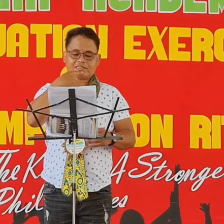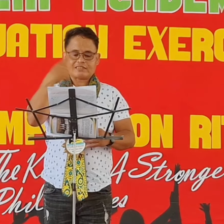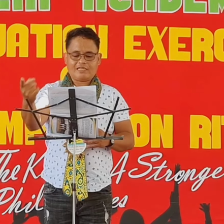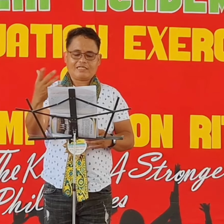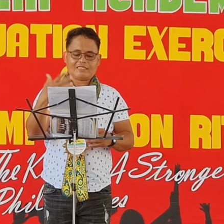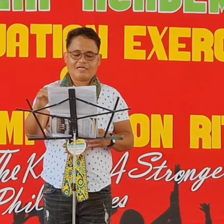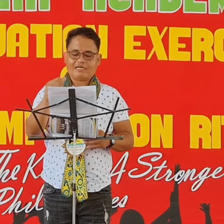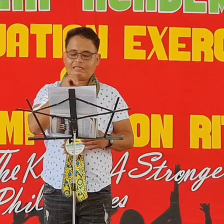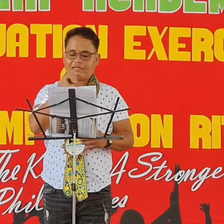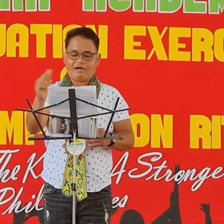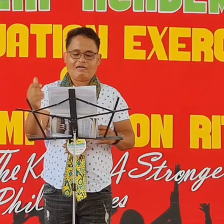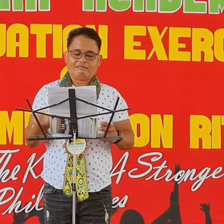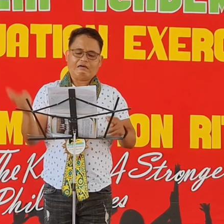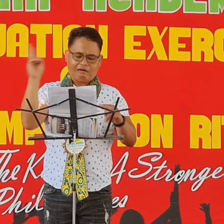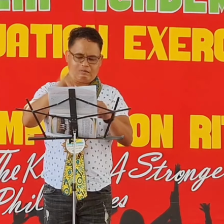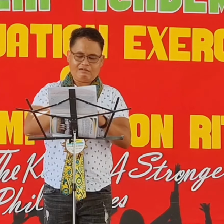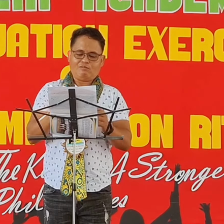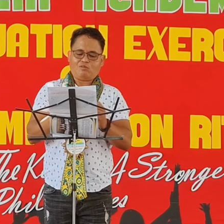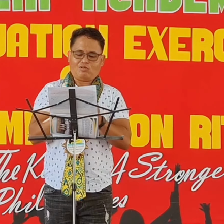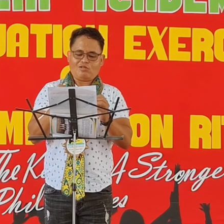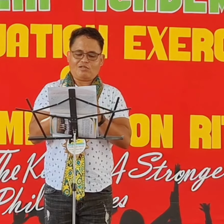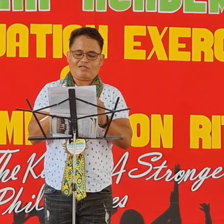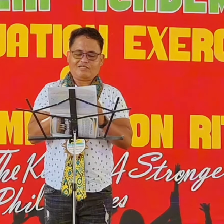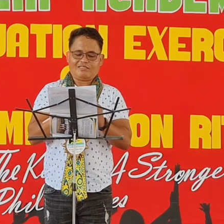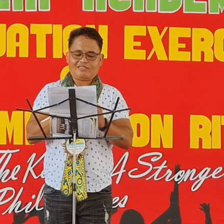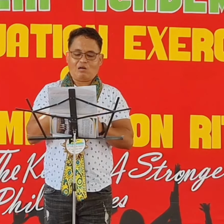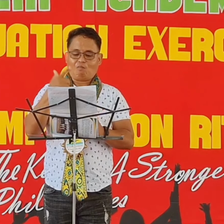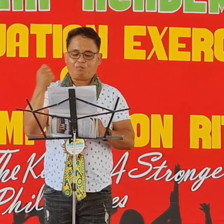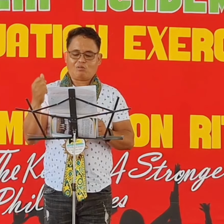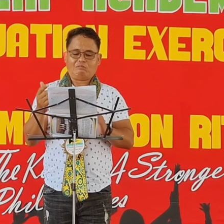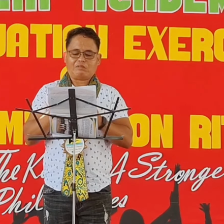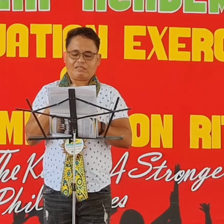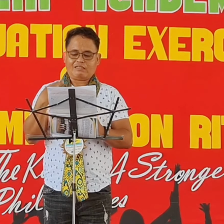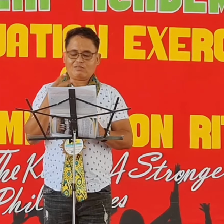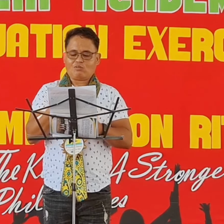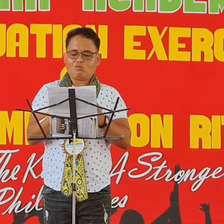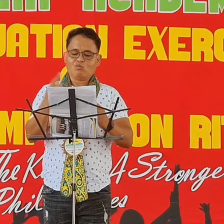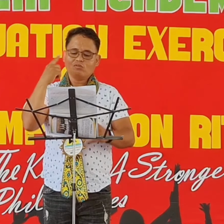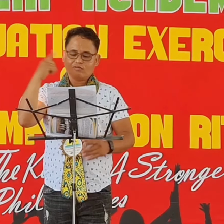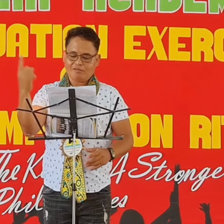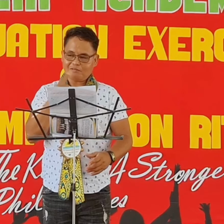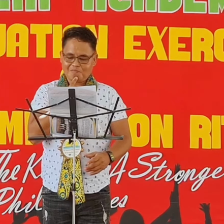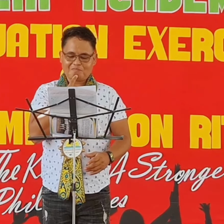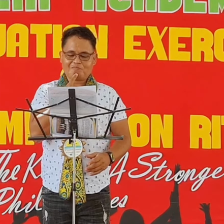My parents said they did not want more children because we are both deaf.